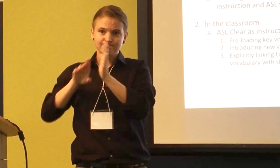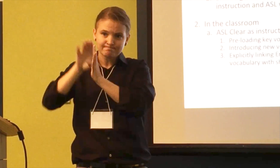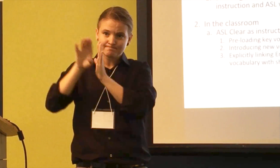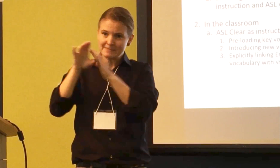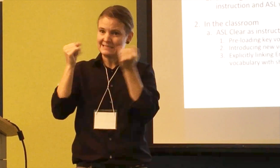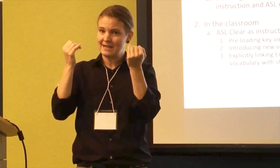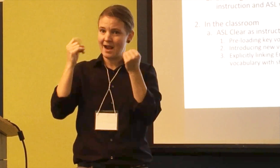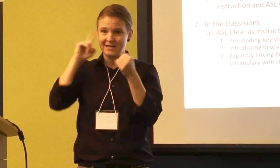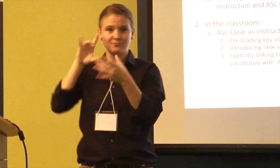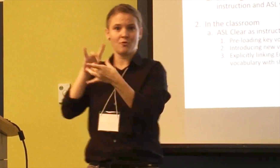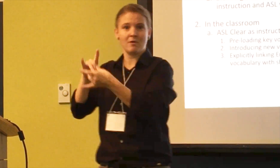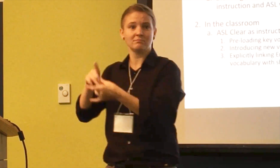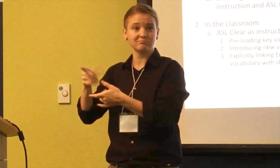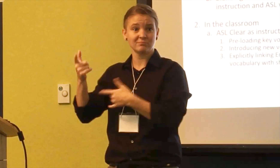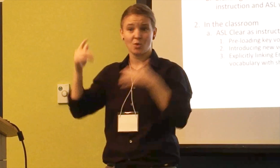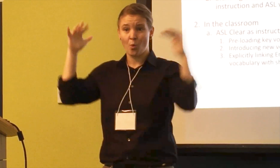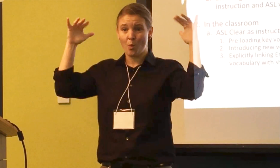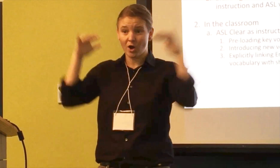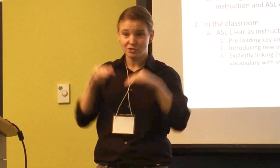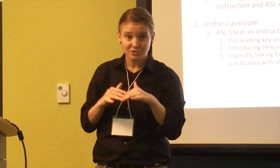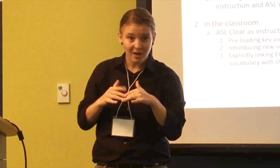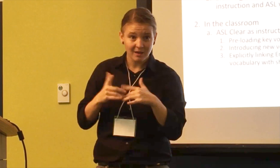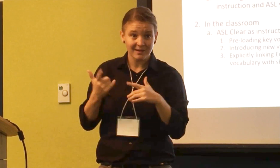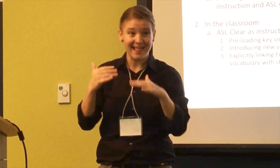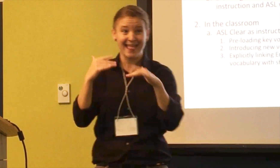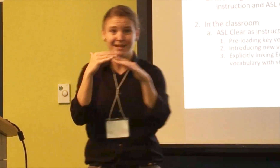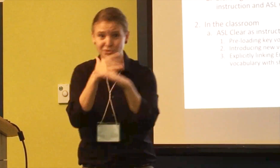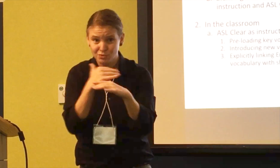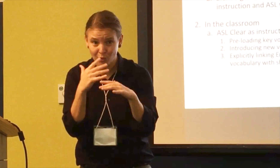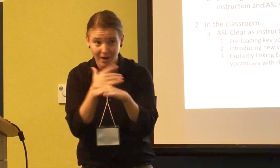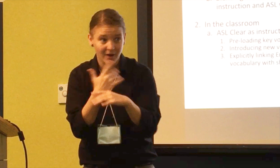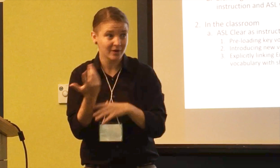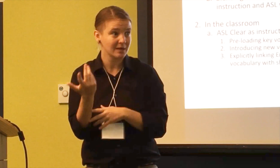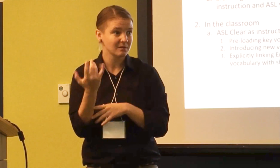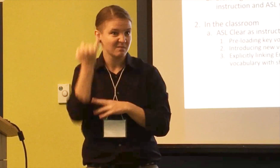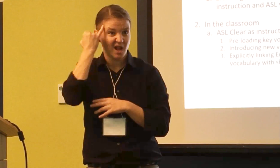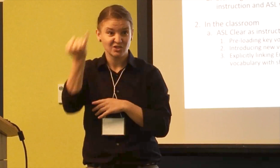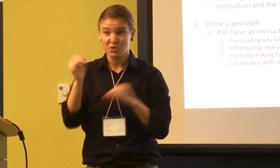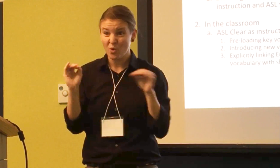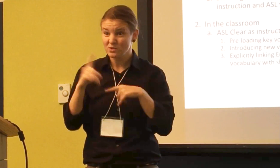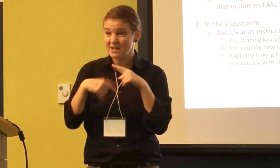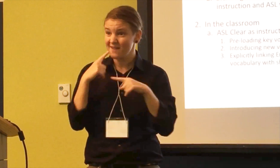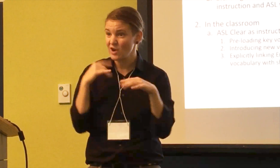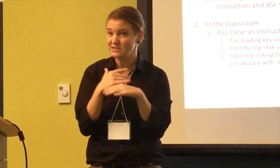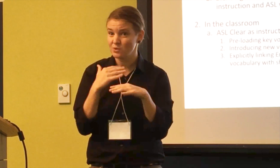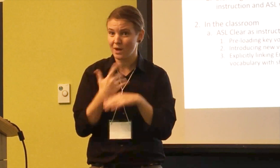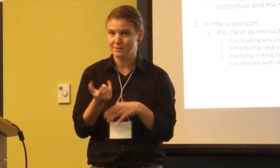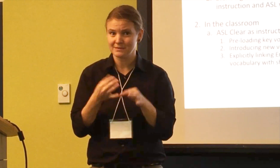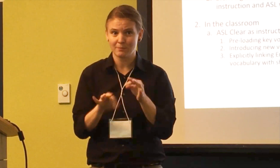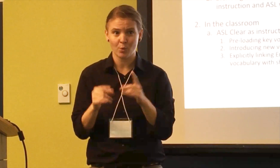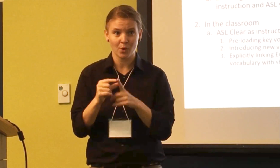with Harvard CLEAR Project. We also have worked with the National Oceanographic and Atmospheric